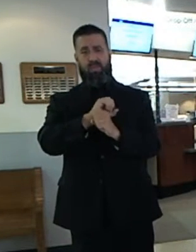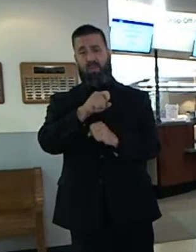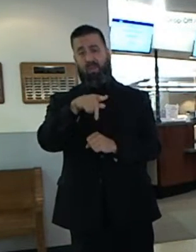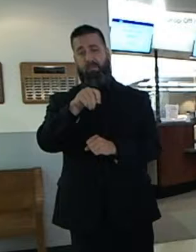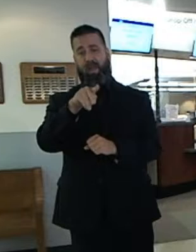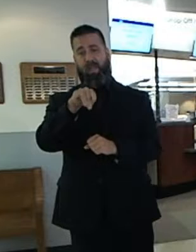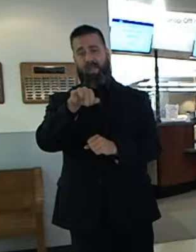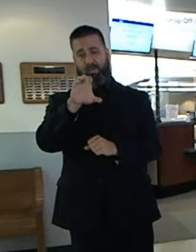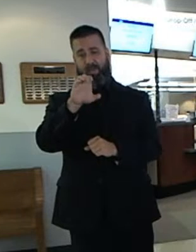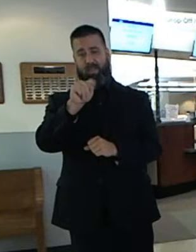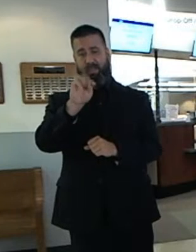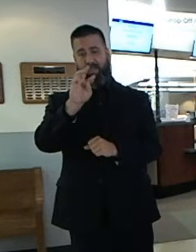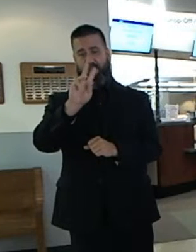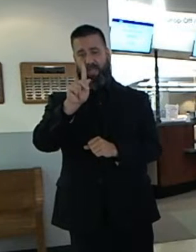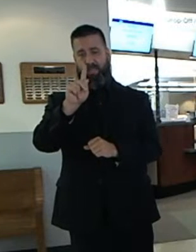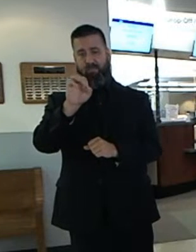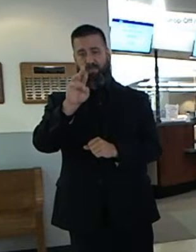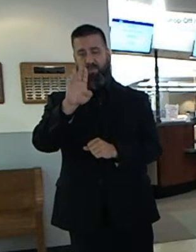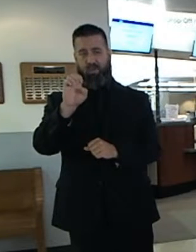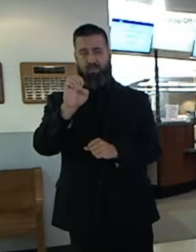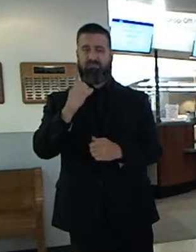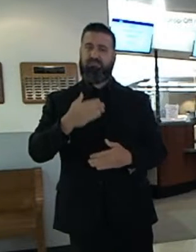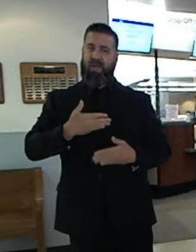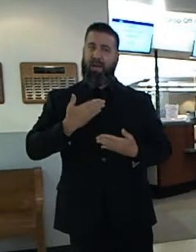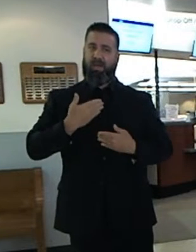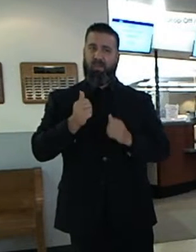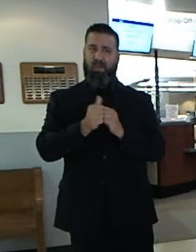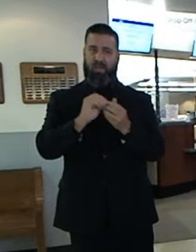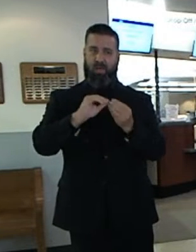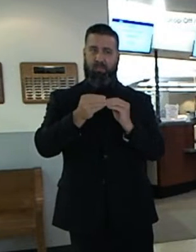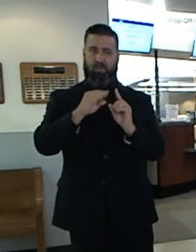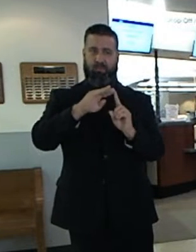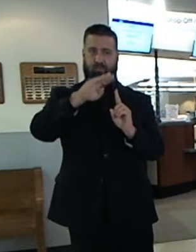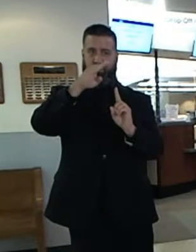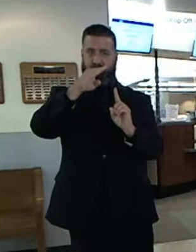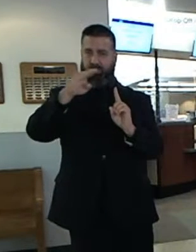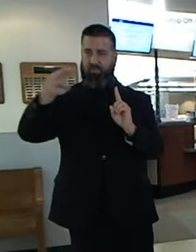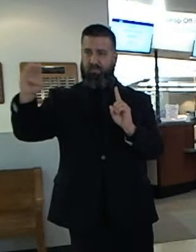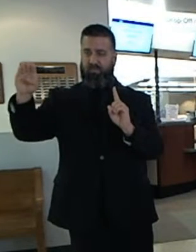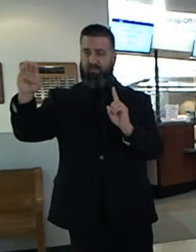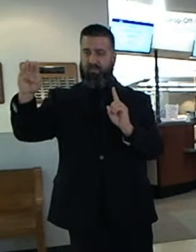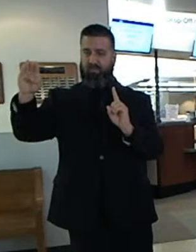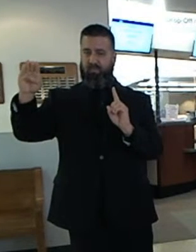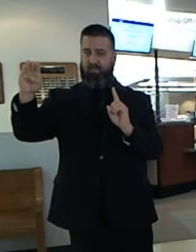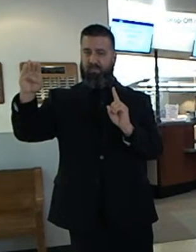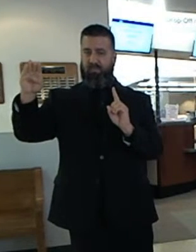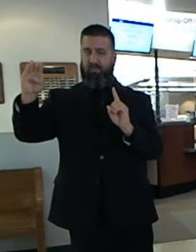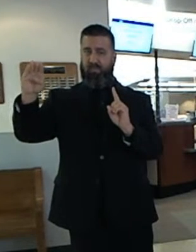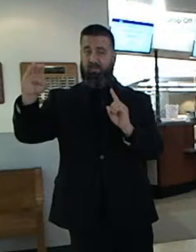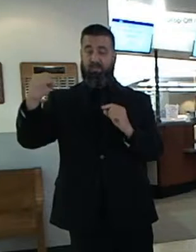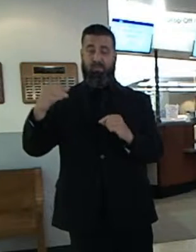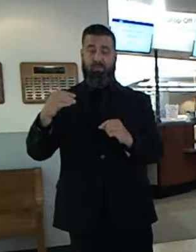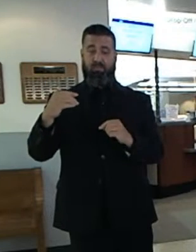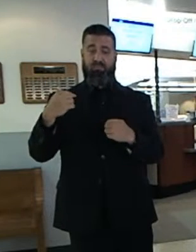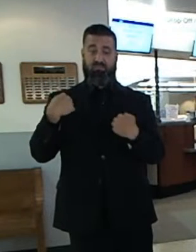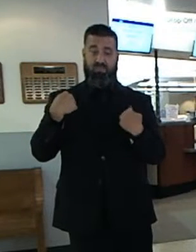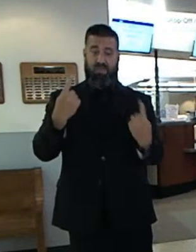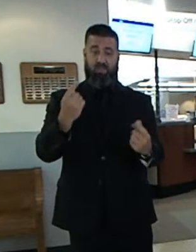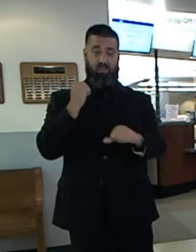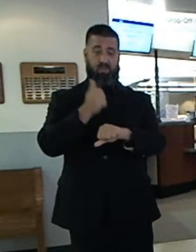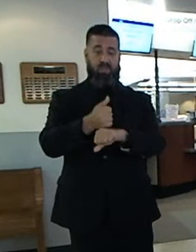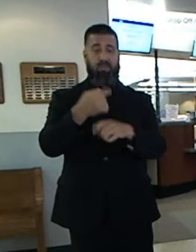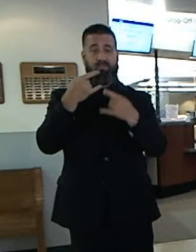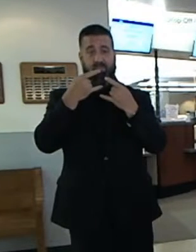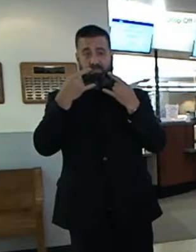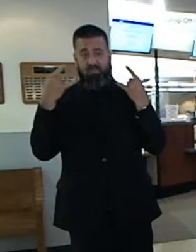reported that they've been happy with trends in St. Louis County and St. Louis City. Since we instituted our mask mandate, we think that's made a